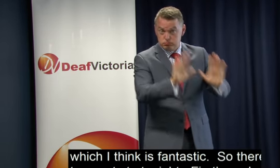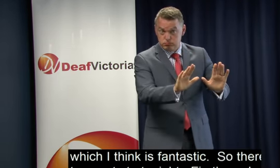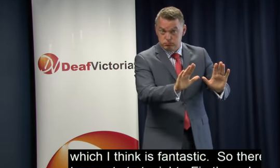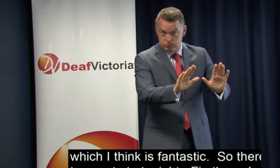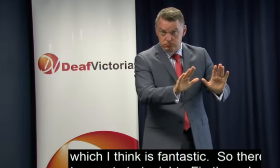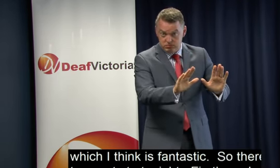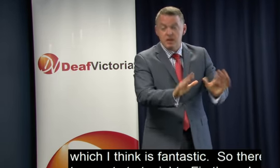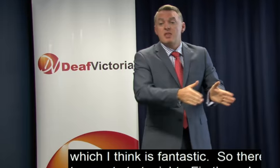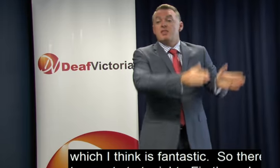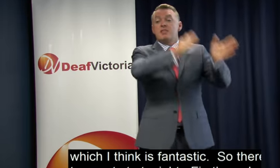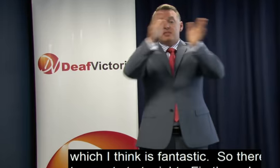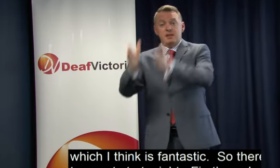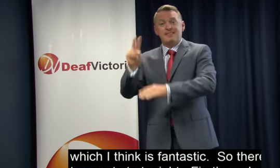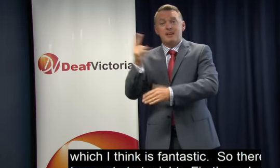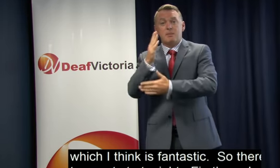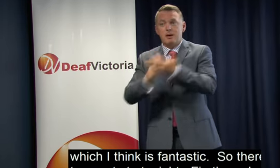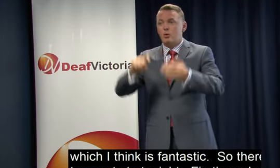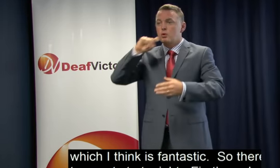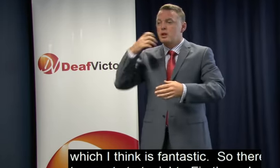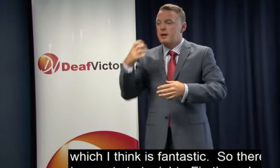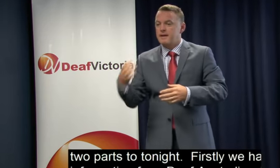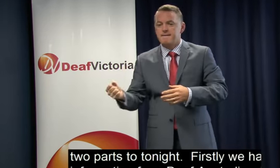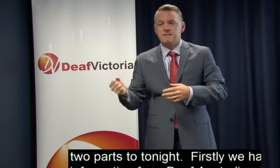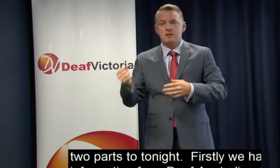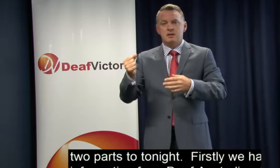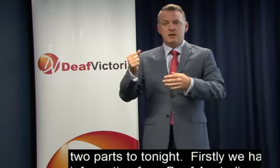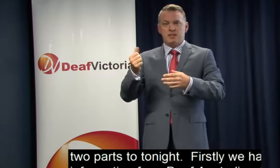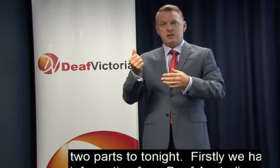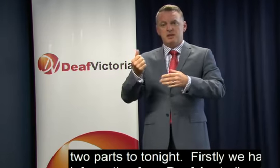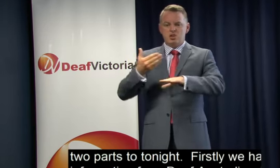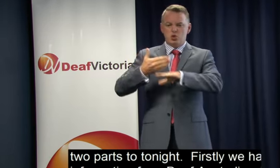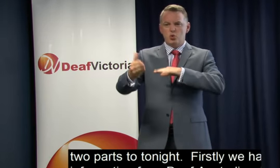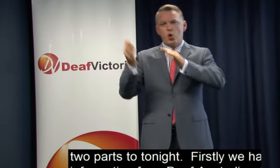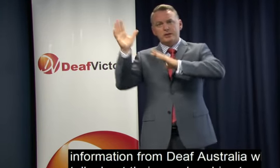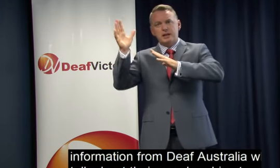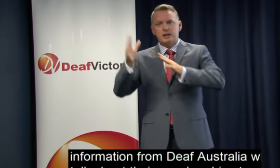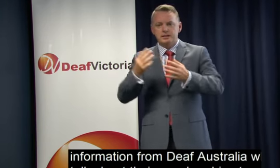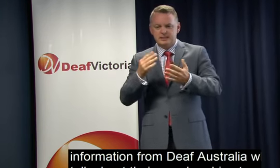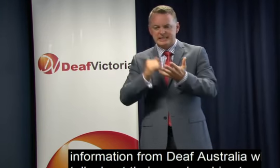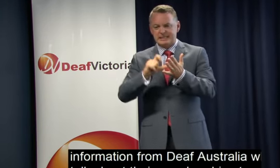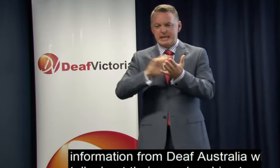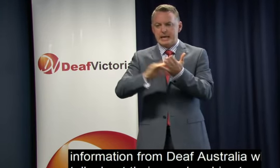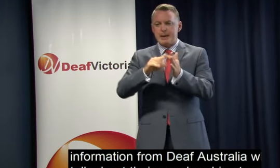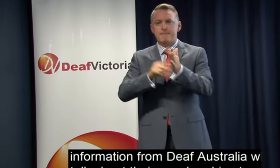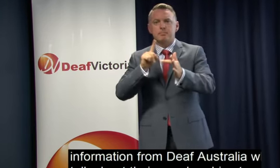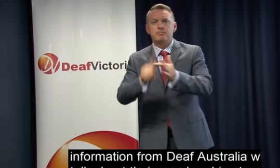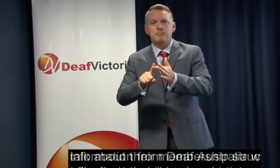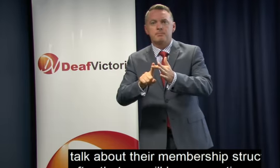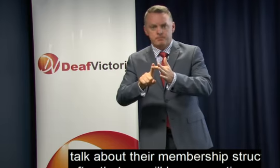have question and answers. We'll then move on to the second part, and that will be the new